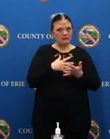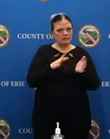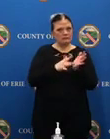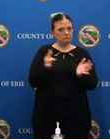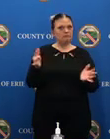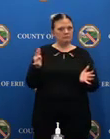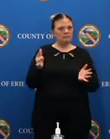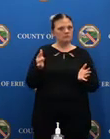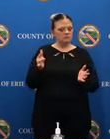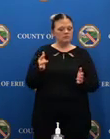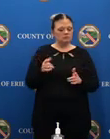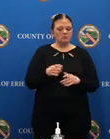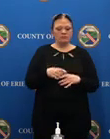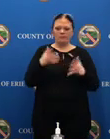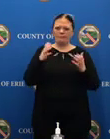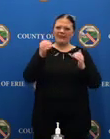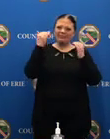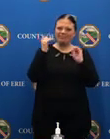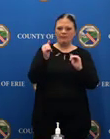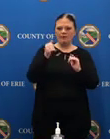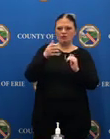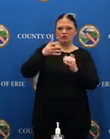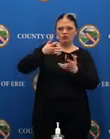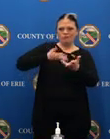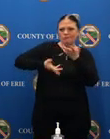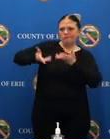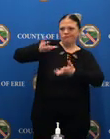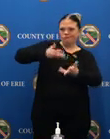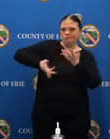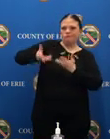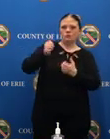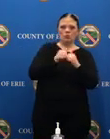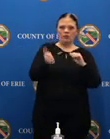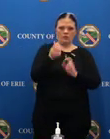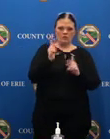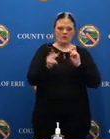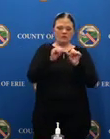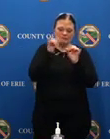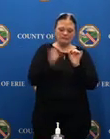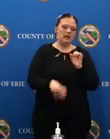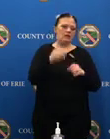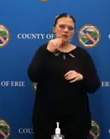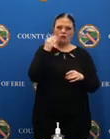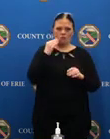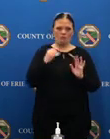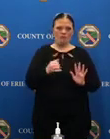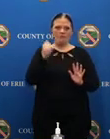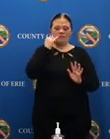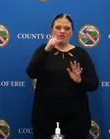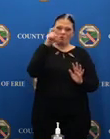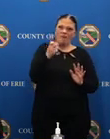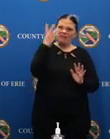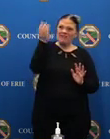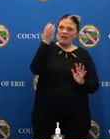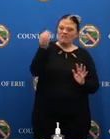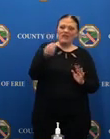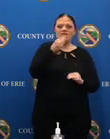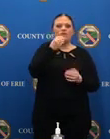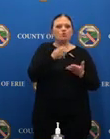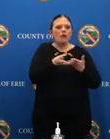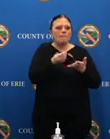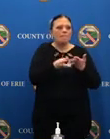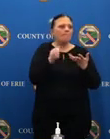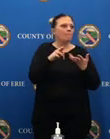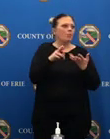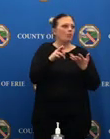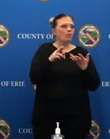of that. And really want to limit your interactions with other people. So again, stay in home. And if you do need to go outside to grocery shop, you